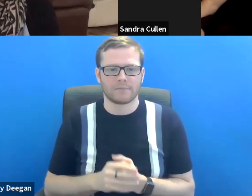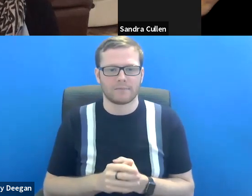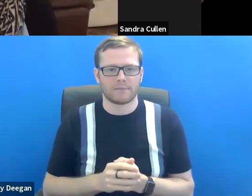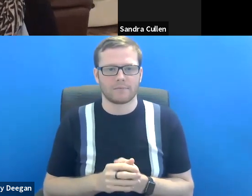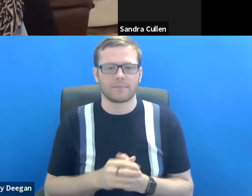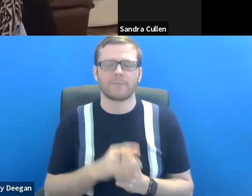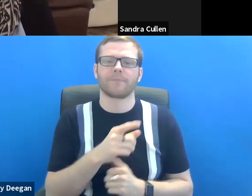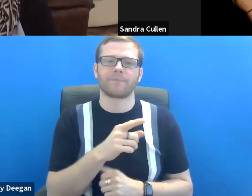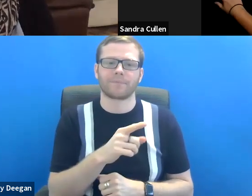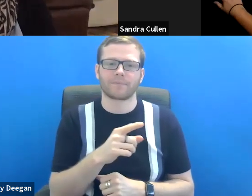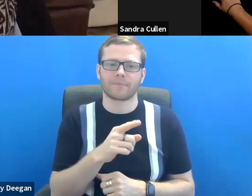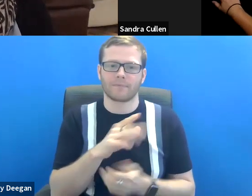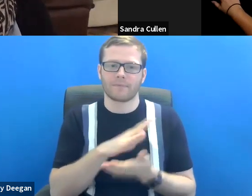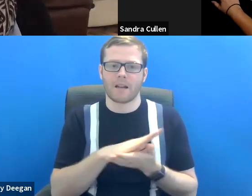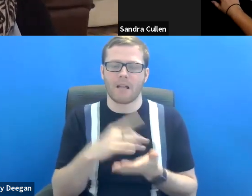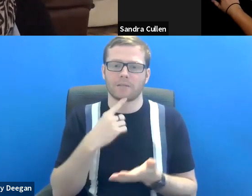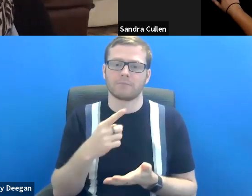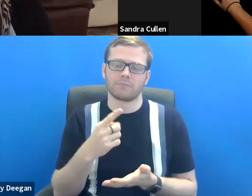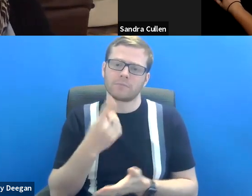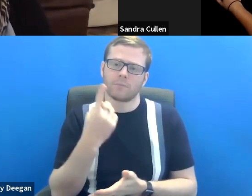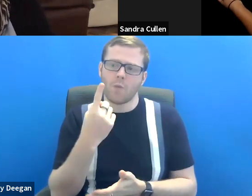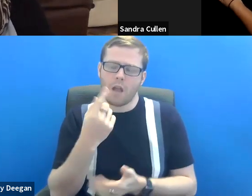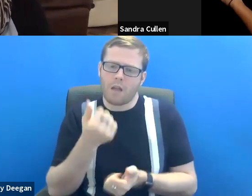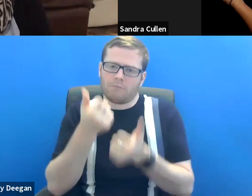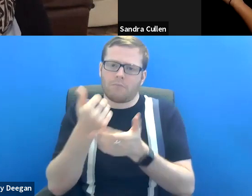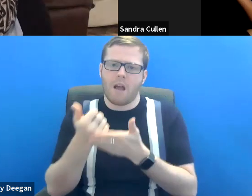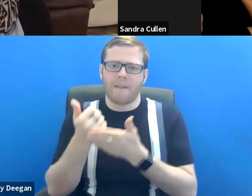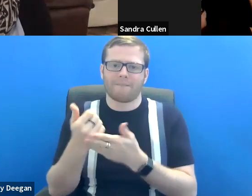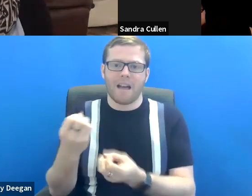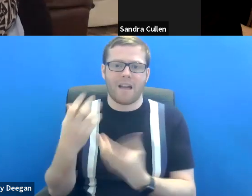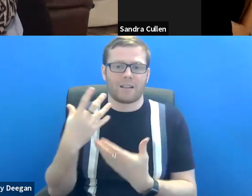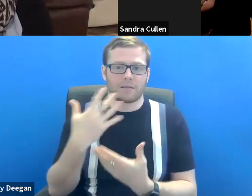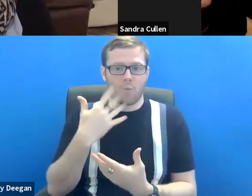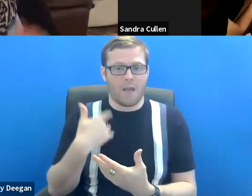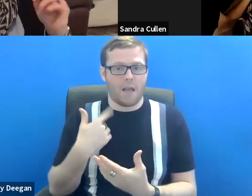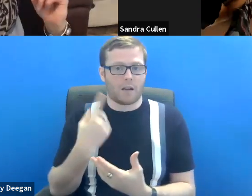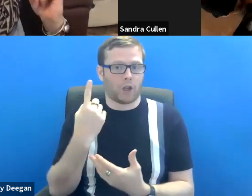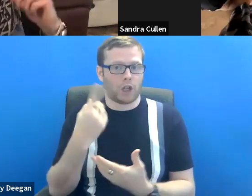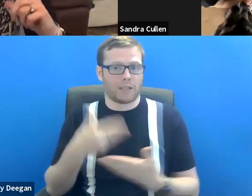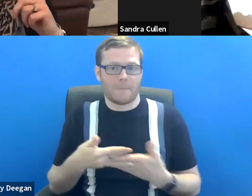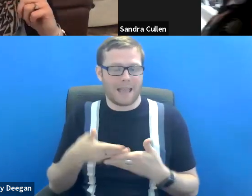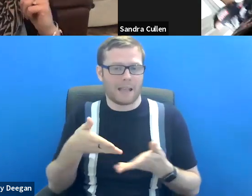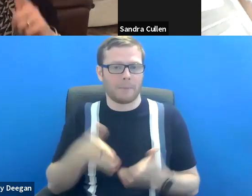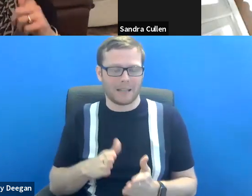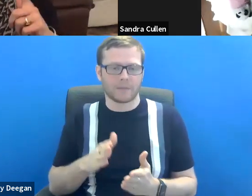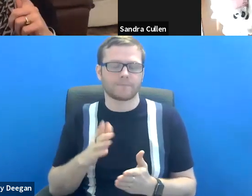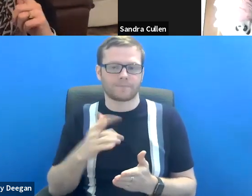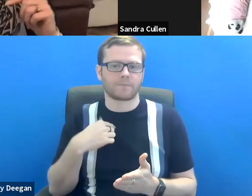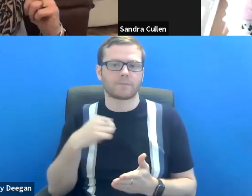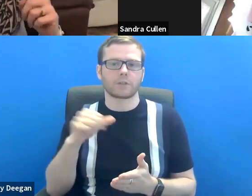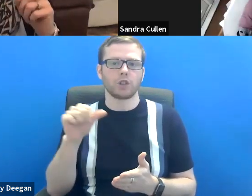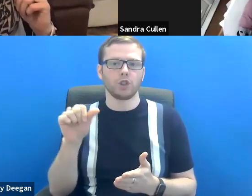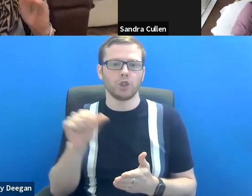Do you know what, Sandra? One bit of really good advice that I was given when I had my first baby was to take a